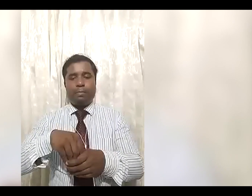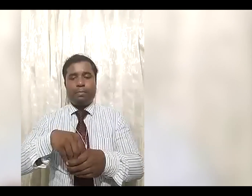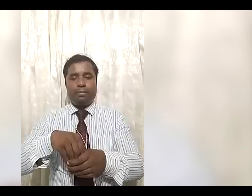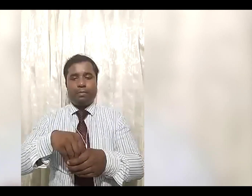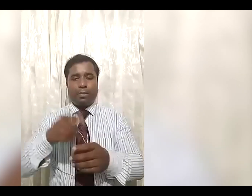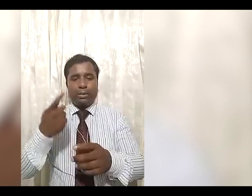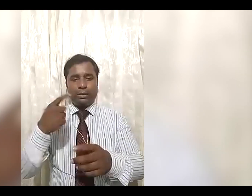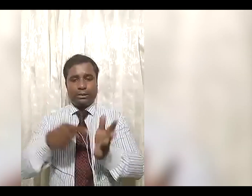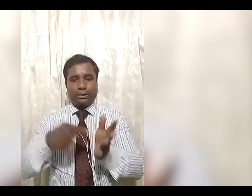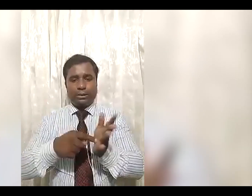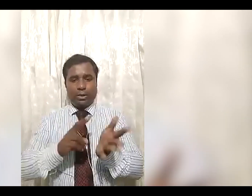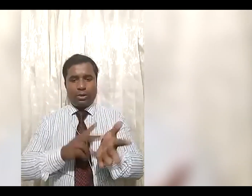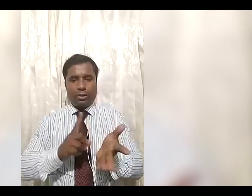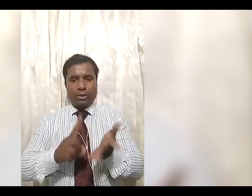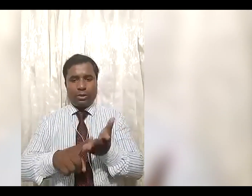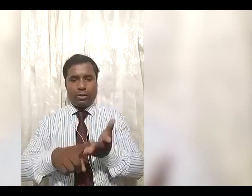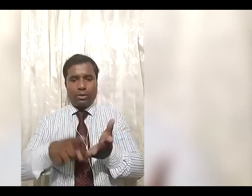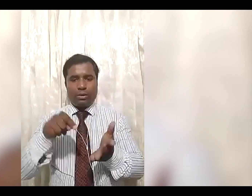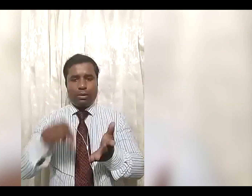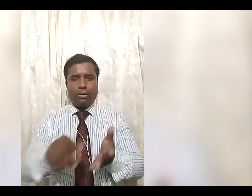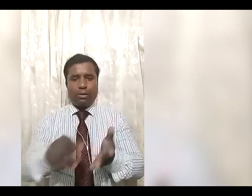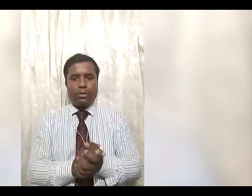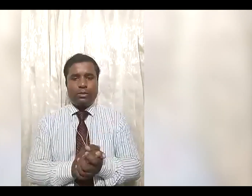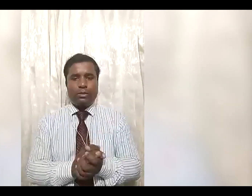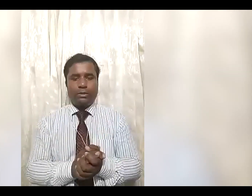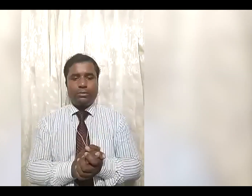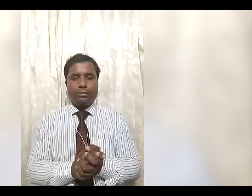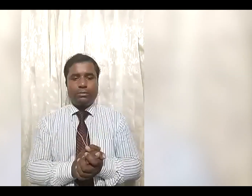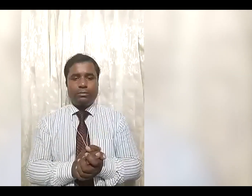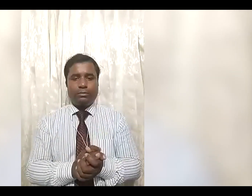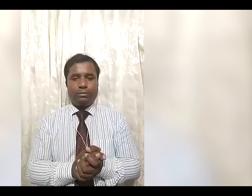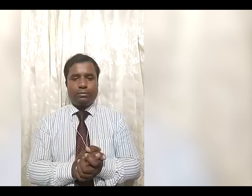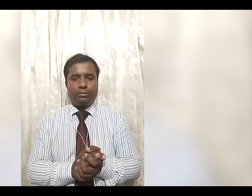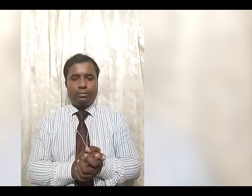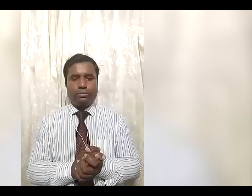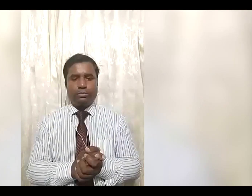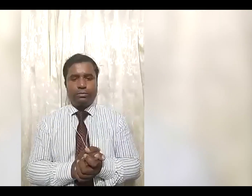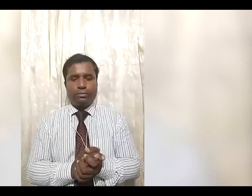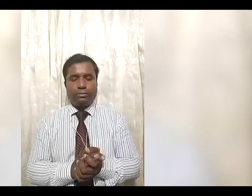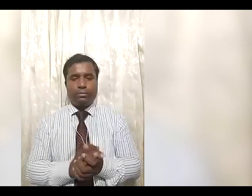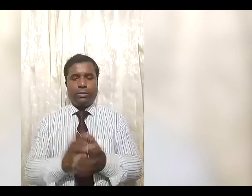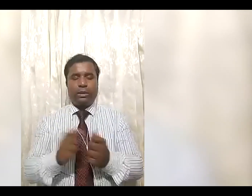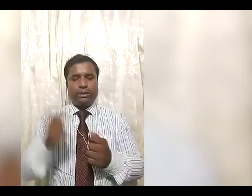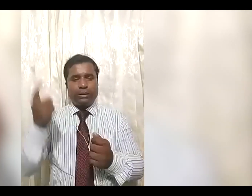our life. It impacted our life. If we cannot actively participate in the